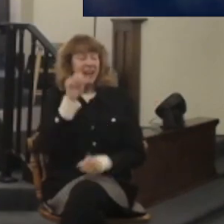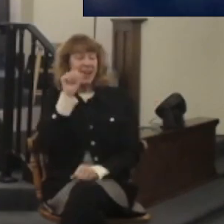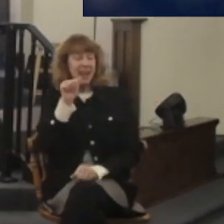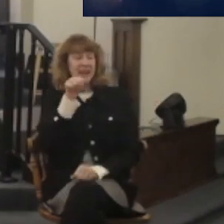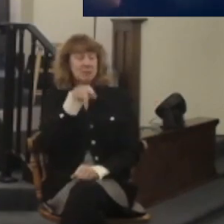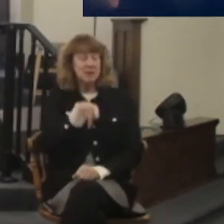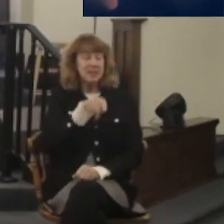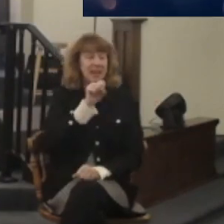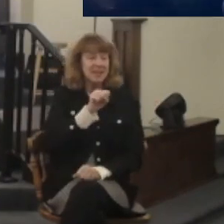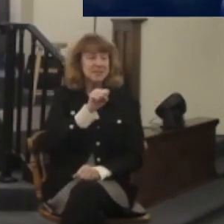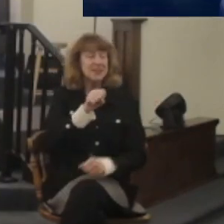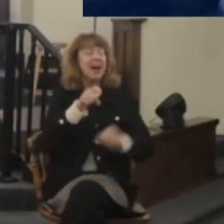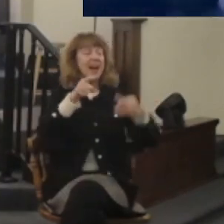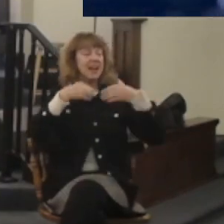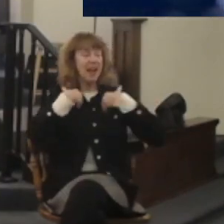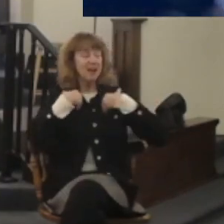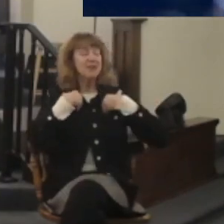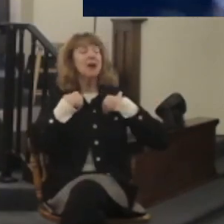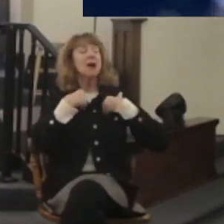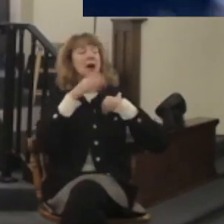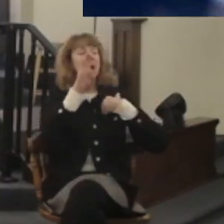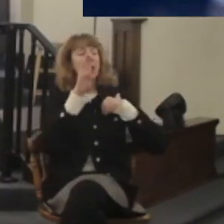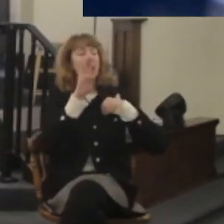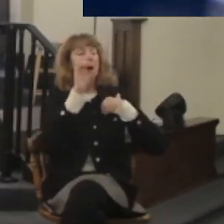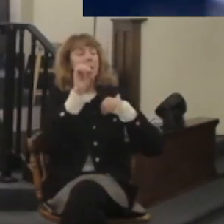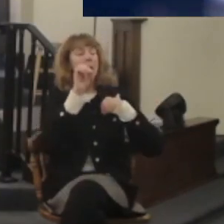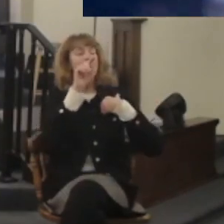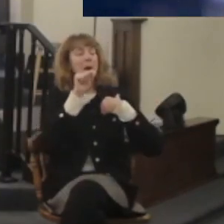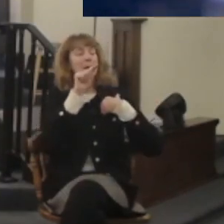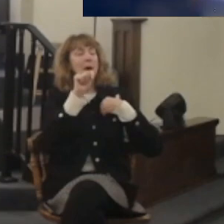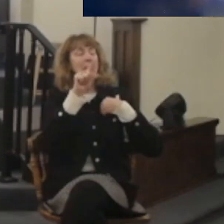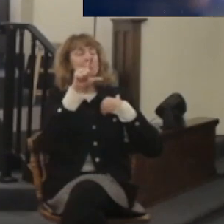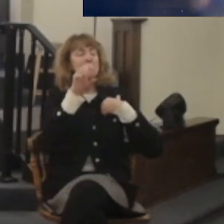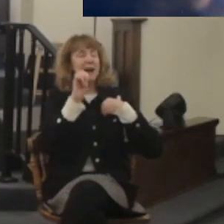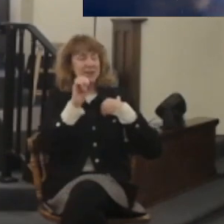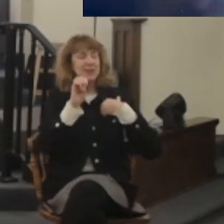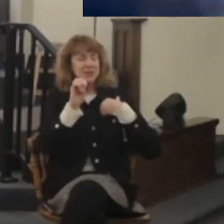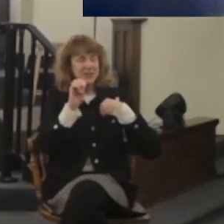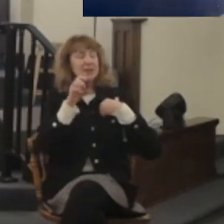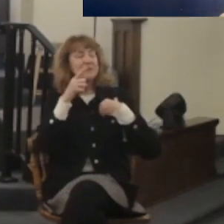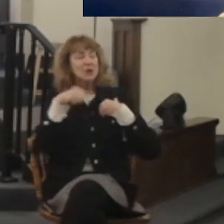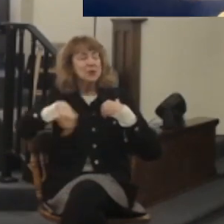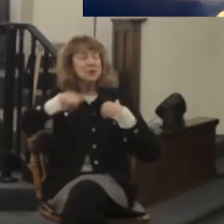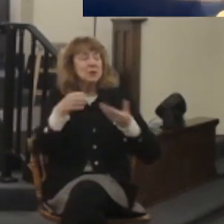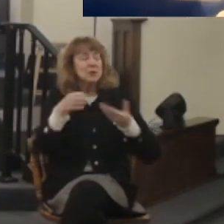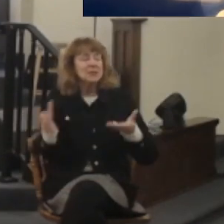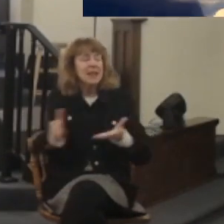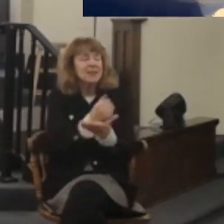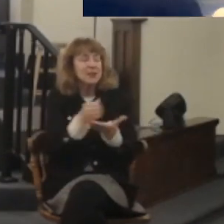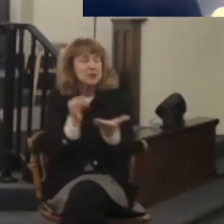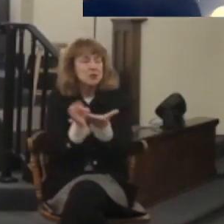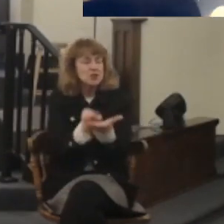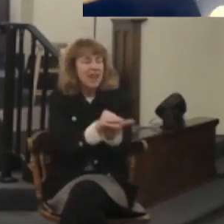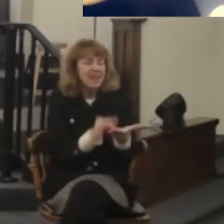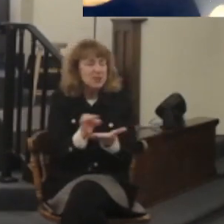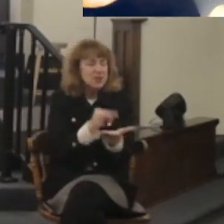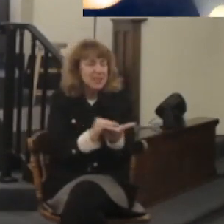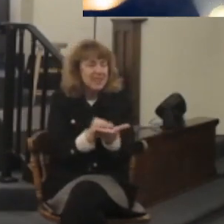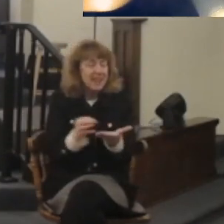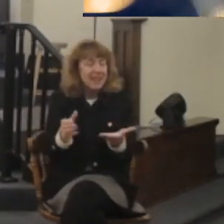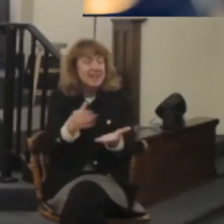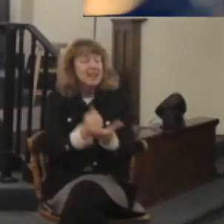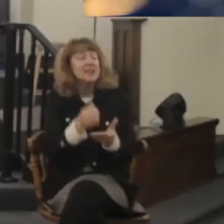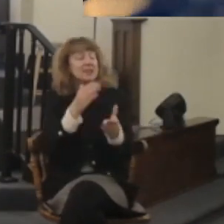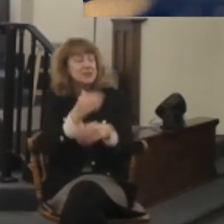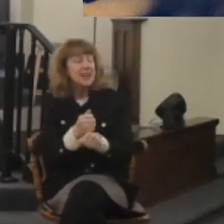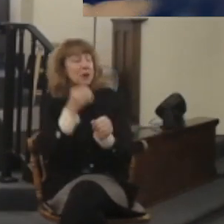Akron Pregnancy Service, collecting change for Akron Pregnancy Service. So, take a bottle.